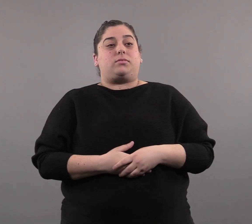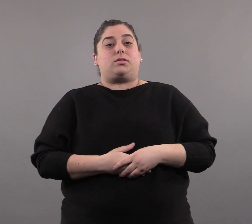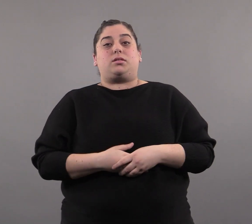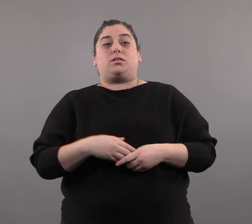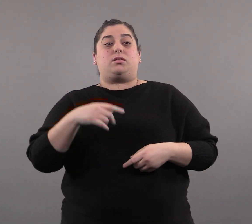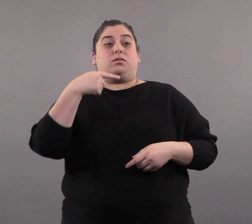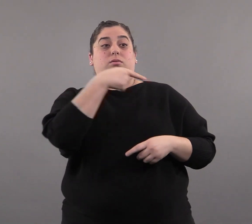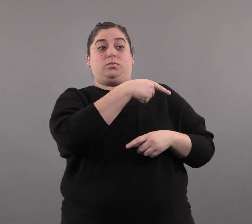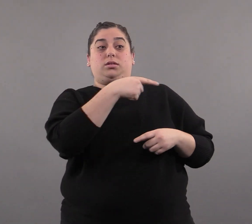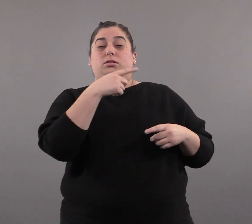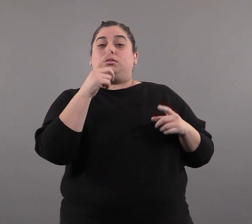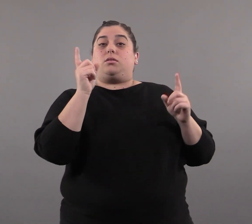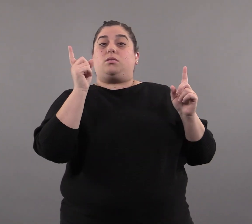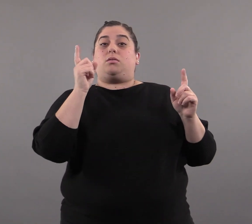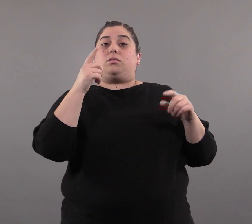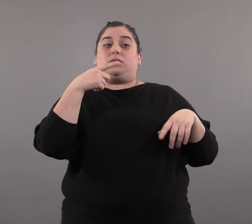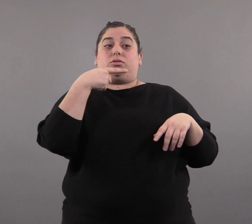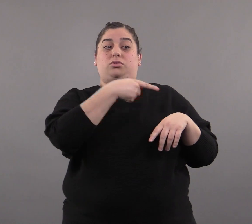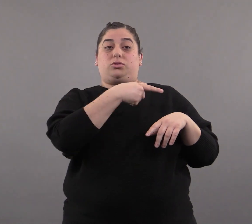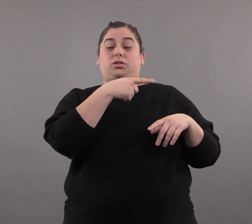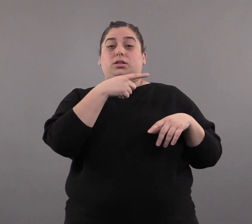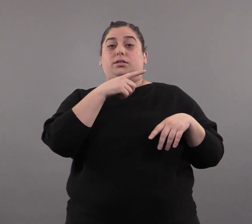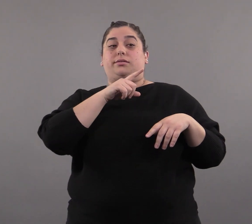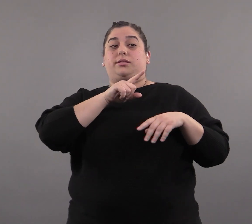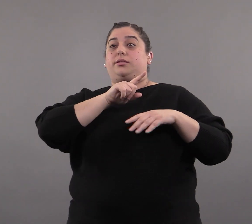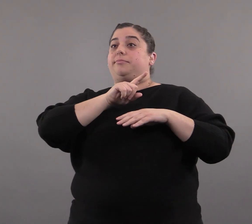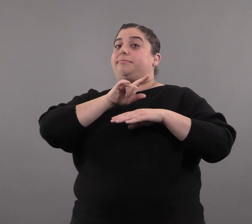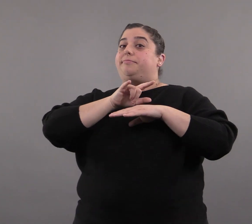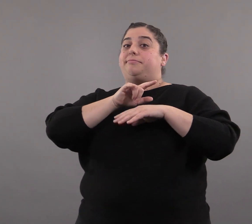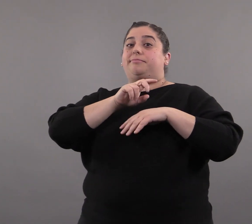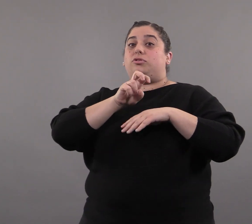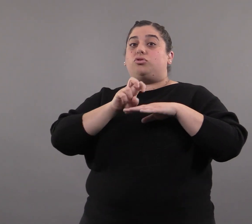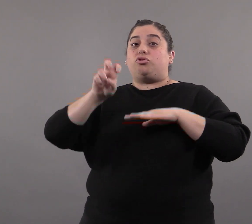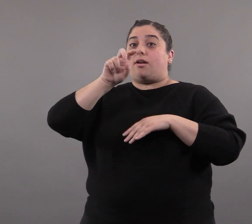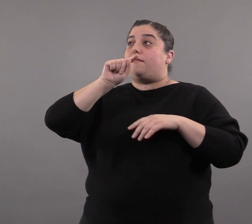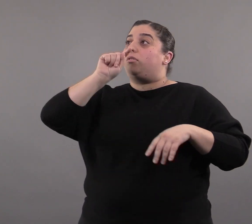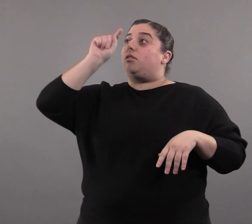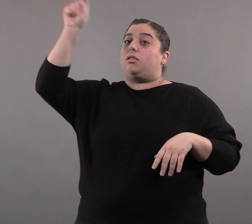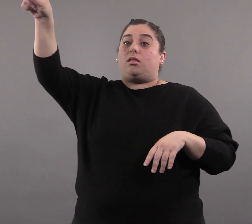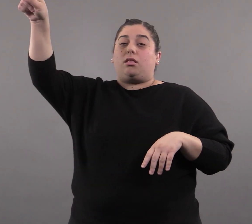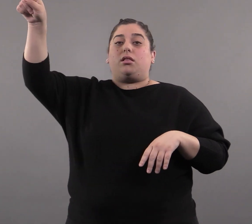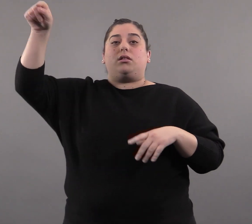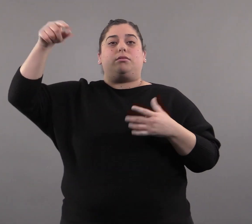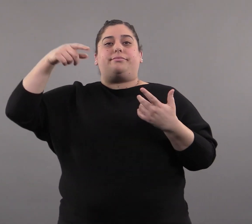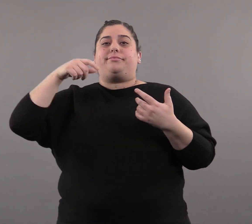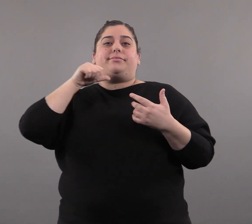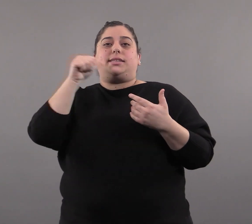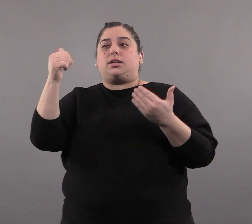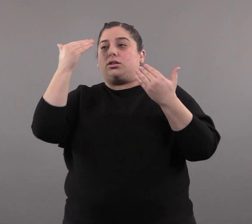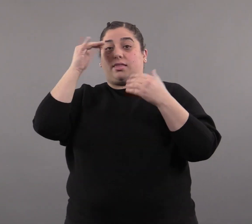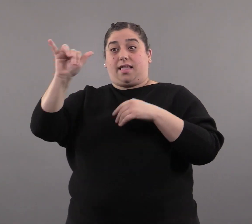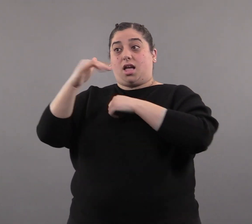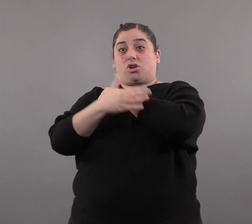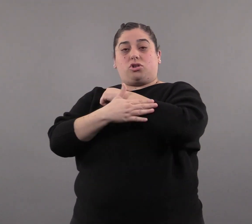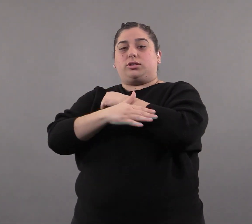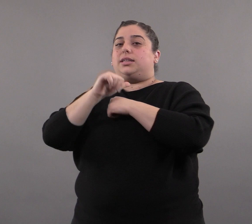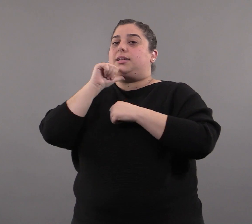have been discussed and so forth, and then the question then relates to individuals having concern. Again, to reiterate, there